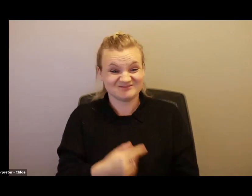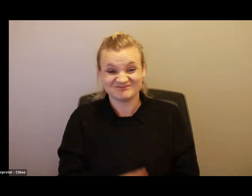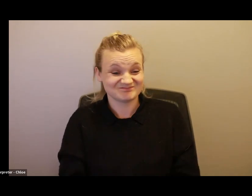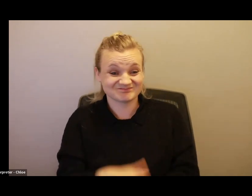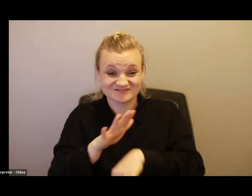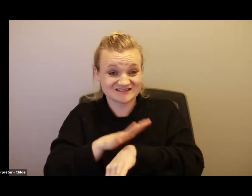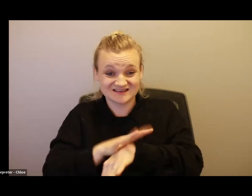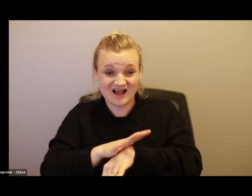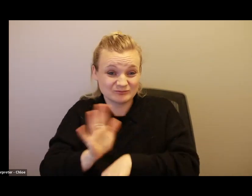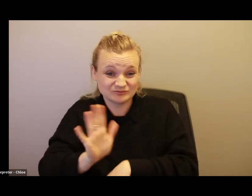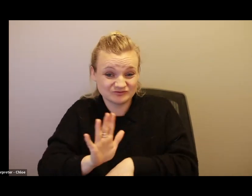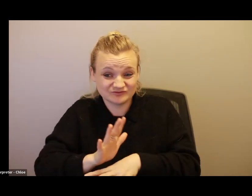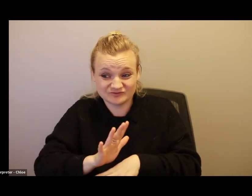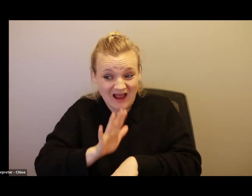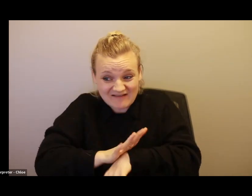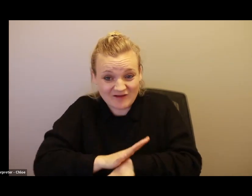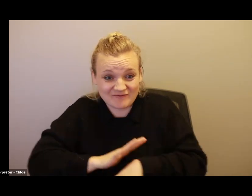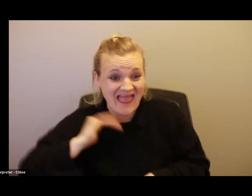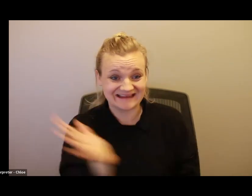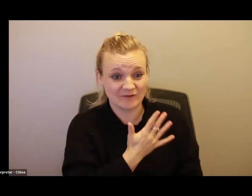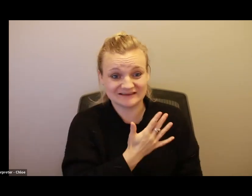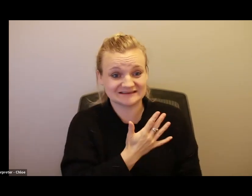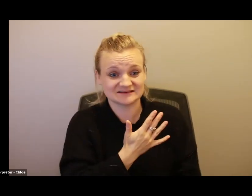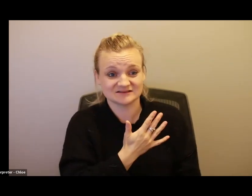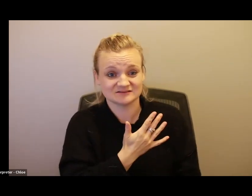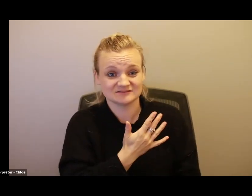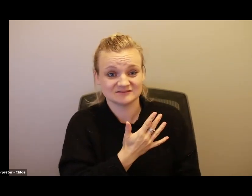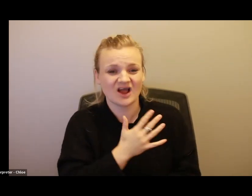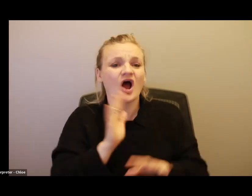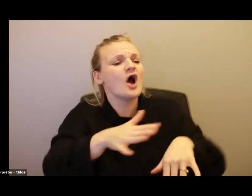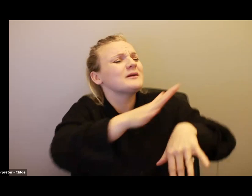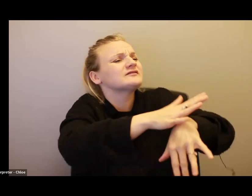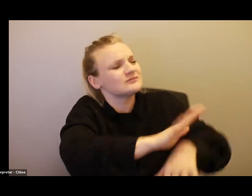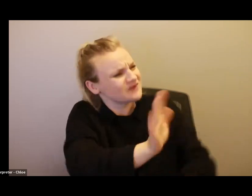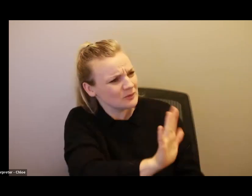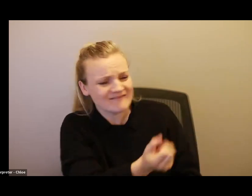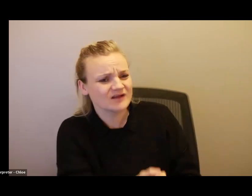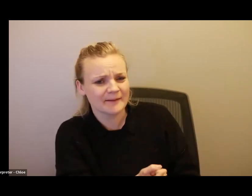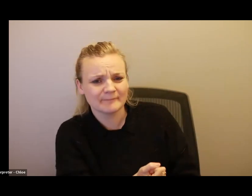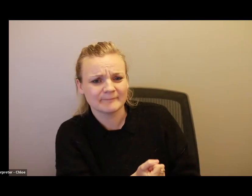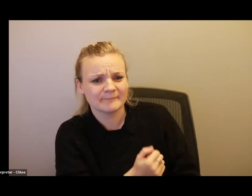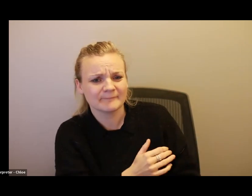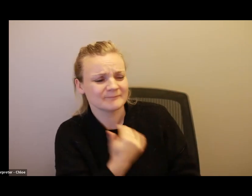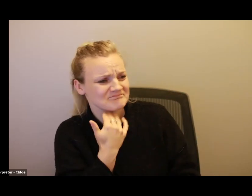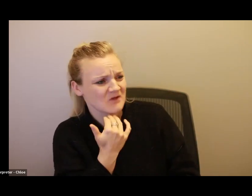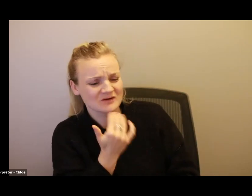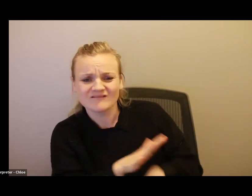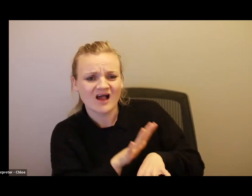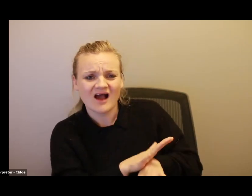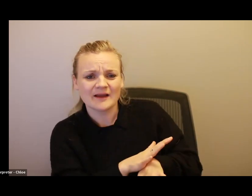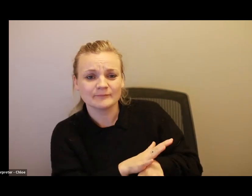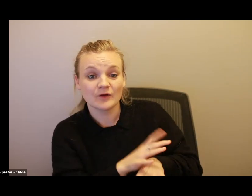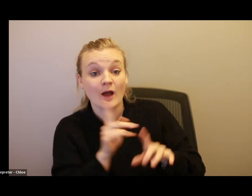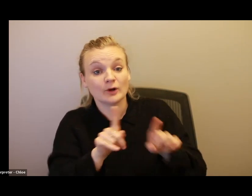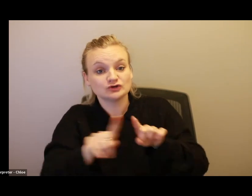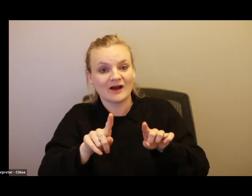time for any of this. We don't have time. Oh, we've time. No, we haven't got time. And yet trying to come top